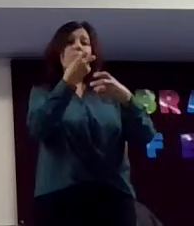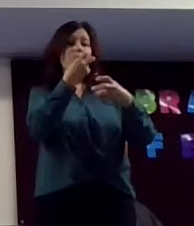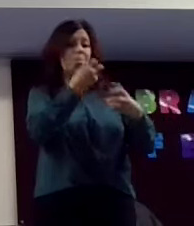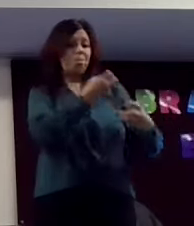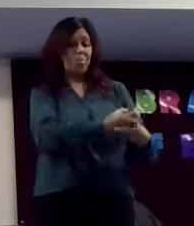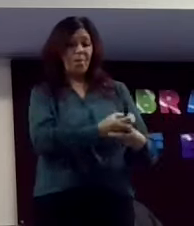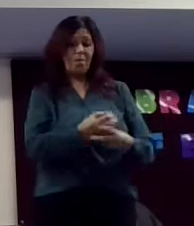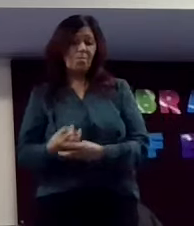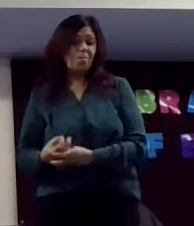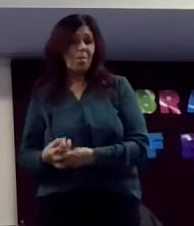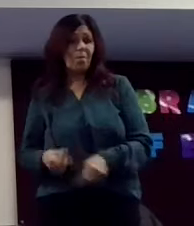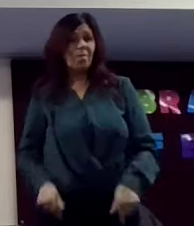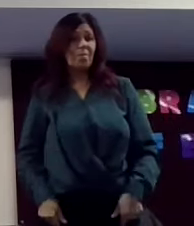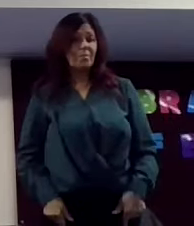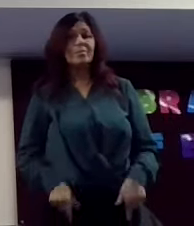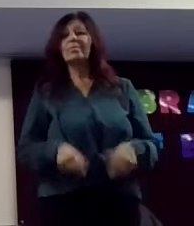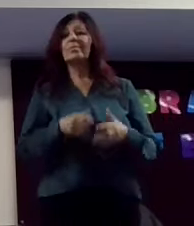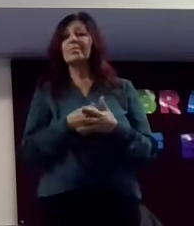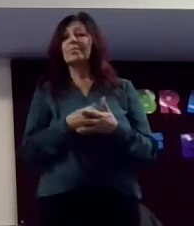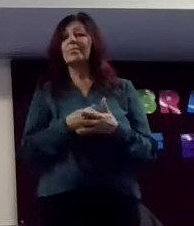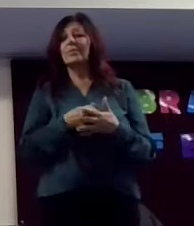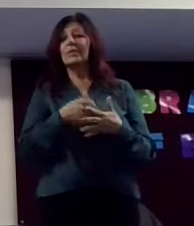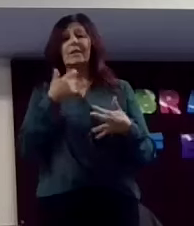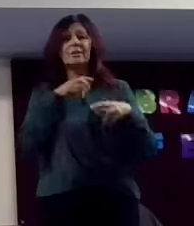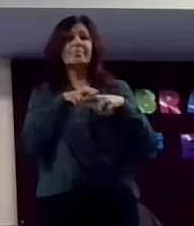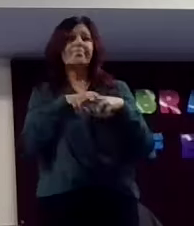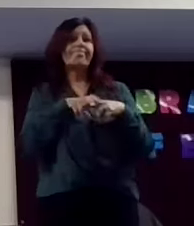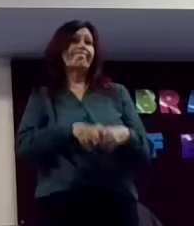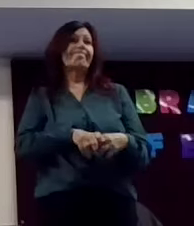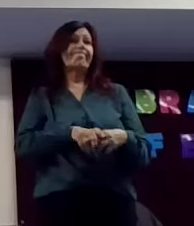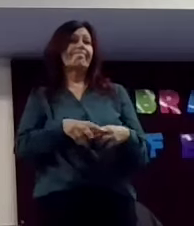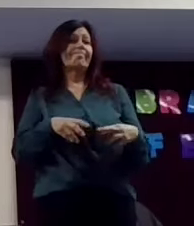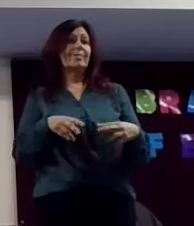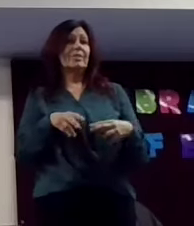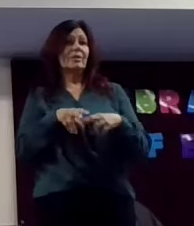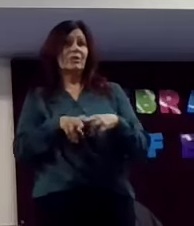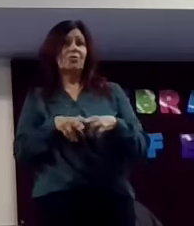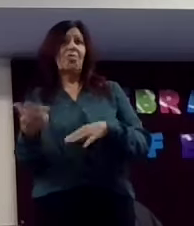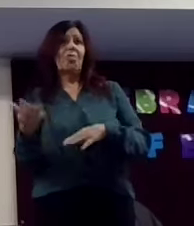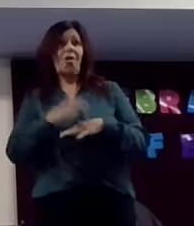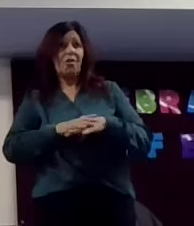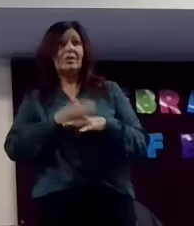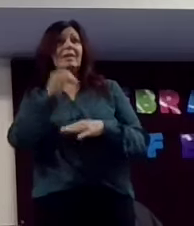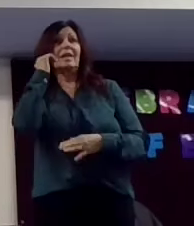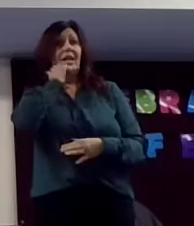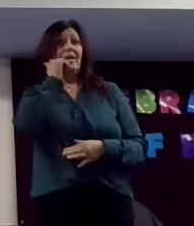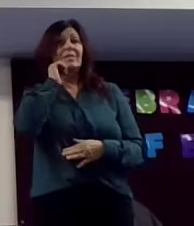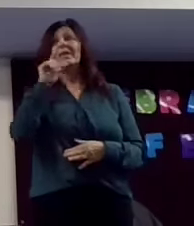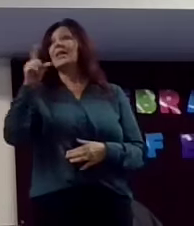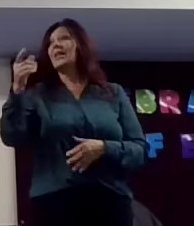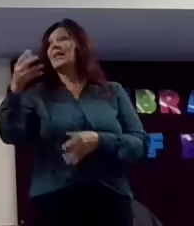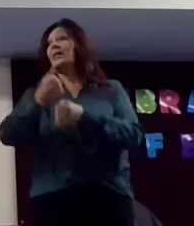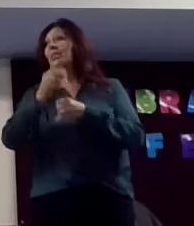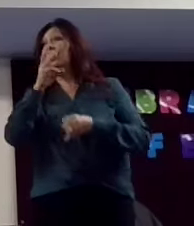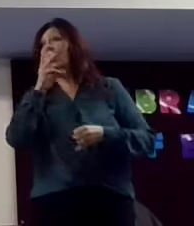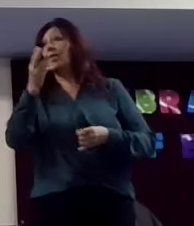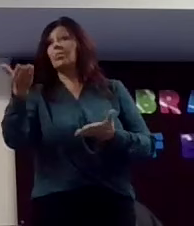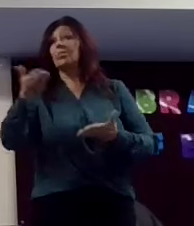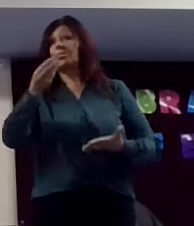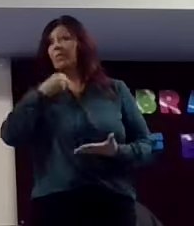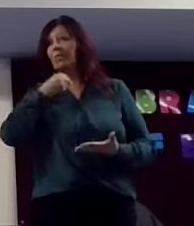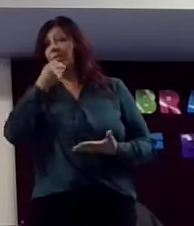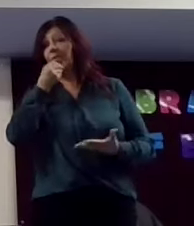in both my knees. And I was literally just sitting in a chair all day, every day, asking people to get me water and food.